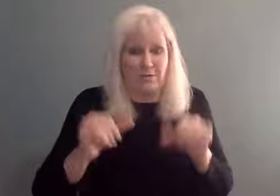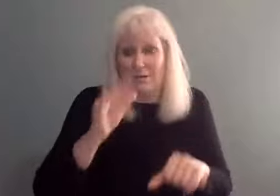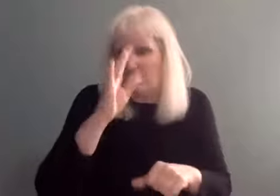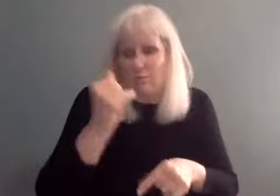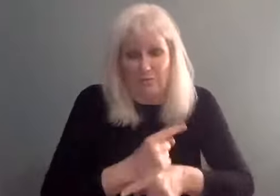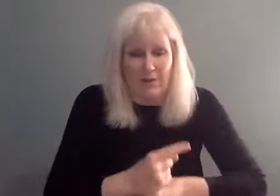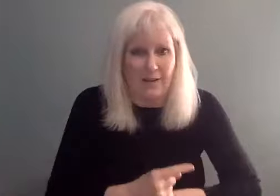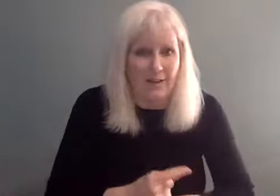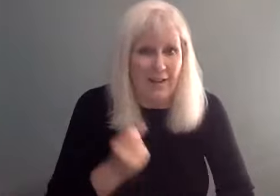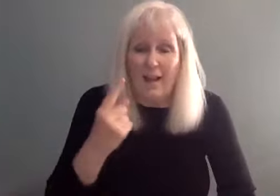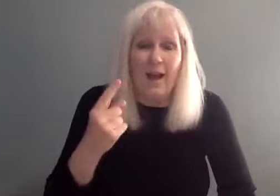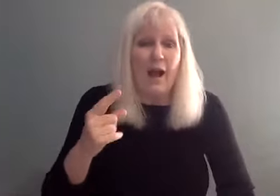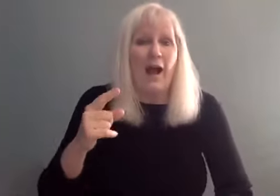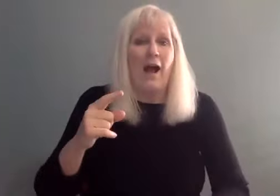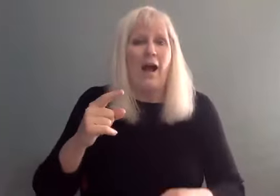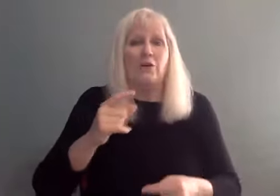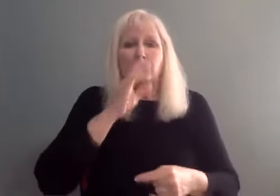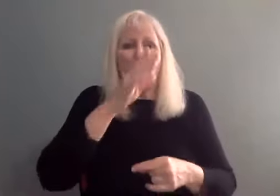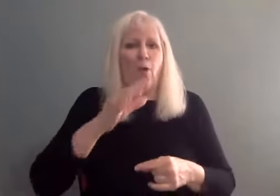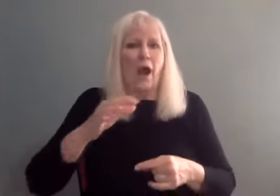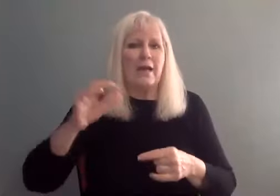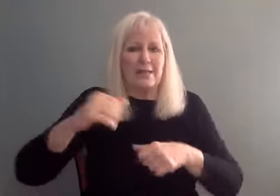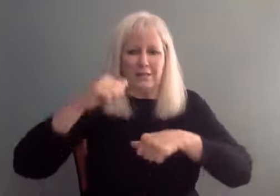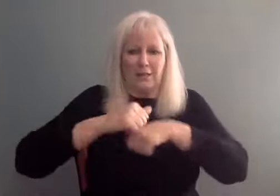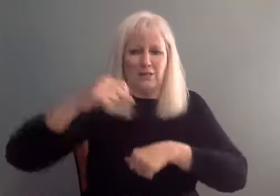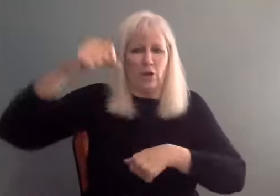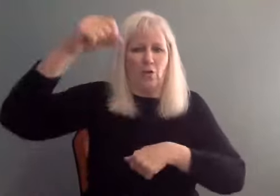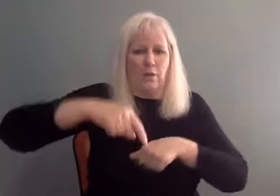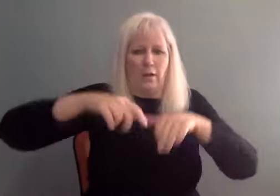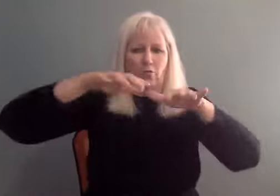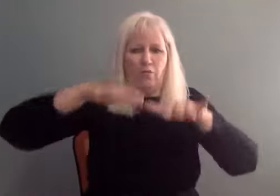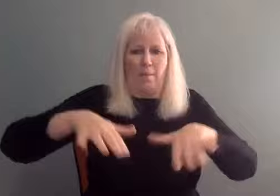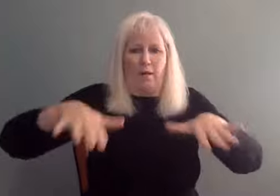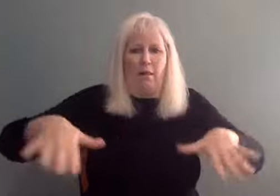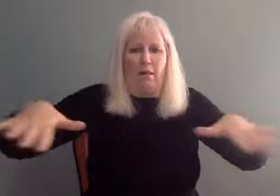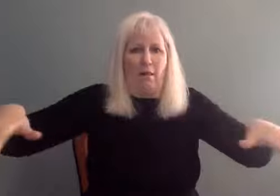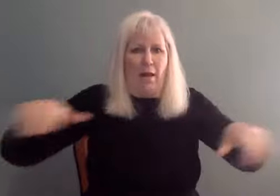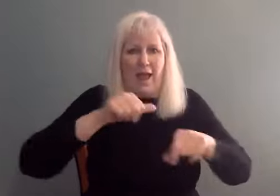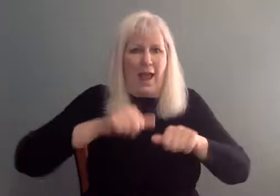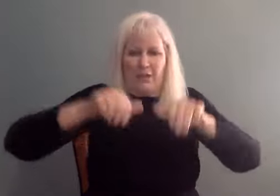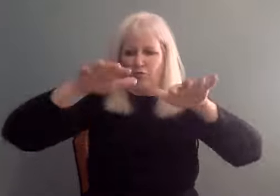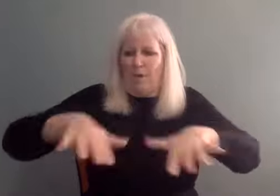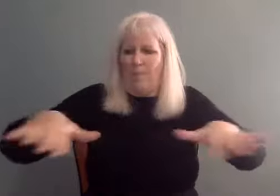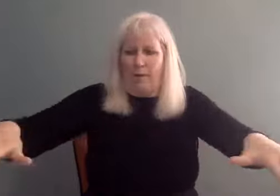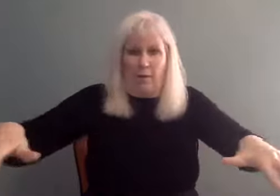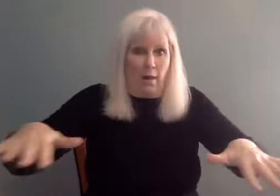where the ripples go. Every once in a while, if you keep your eyes open, you can see it hit the shore. Like with my dad. My